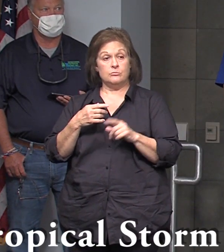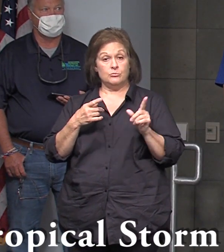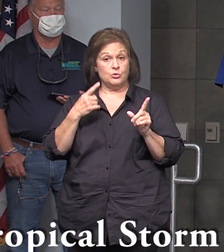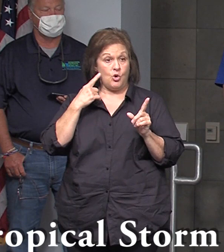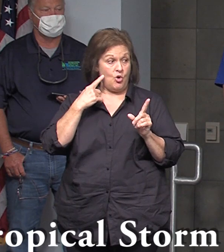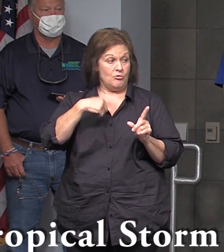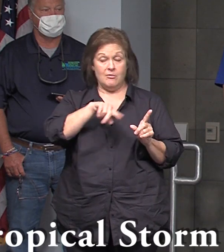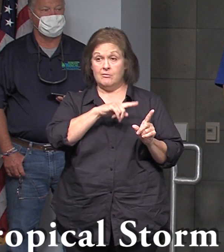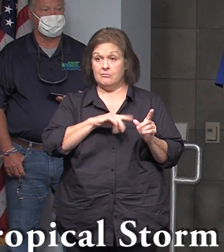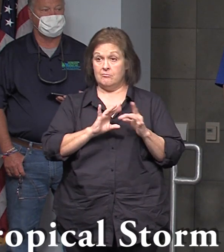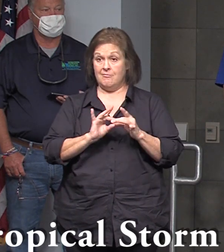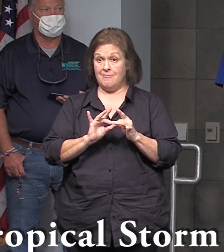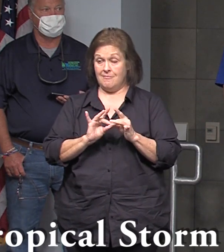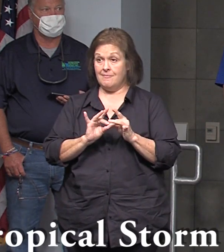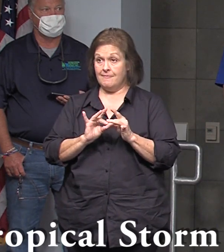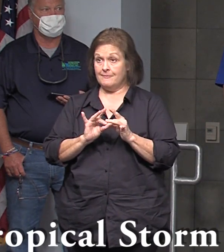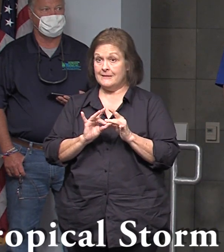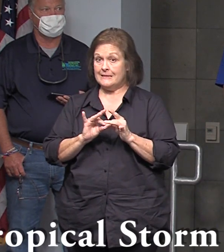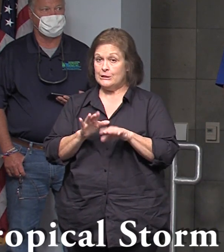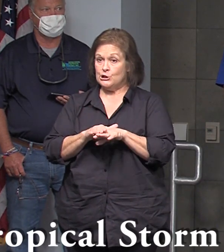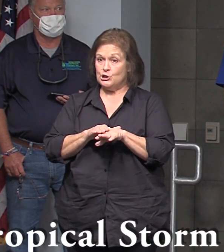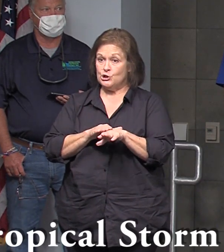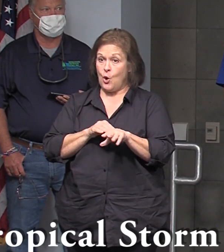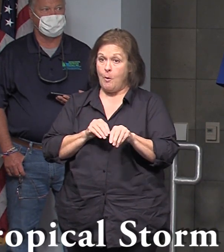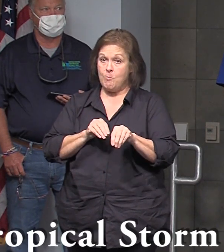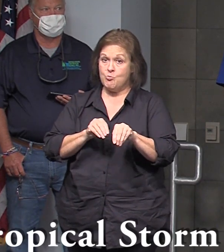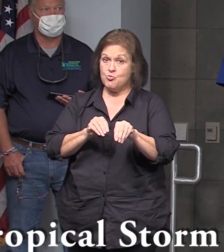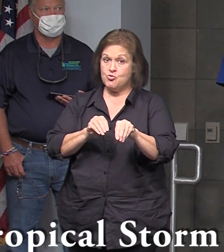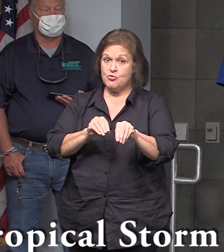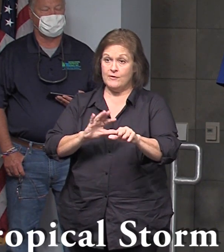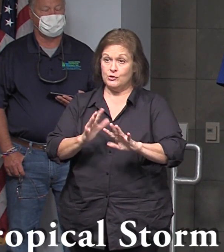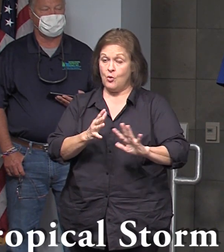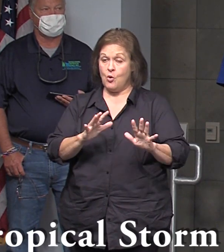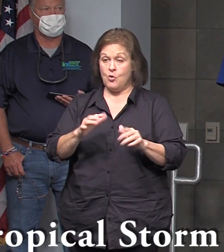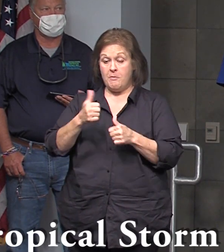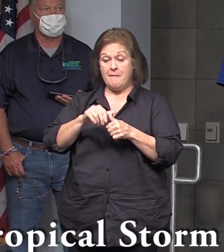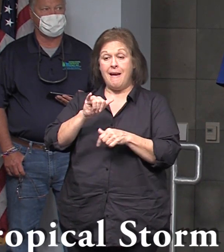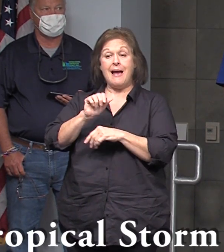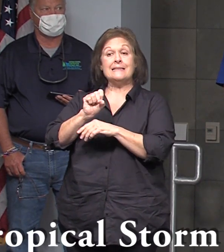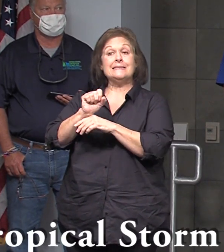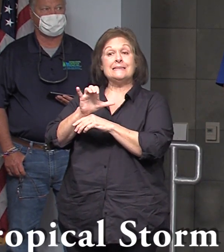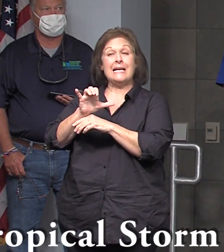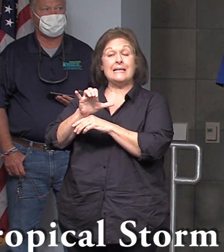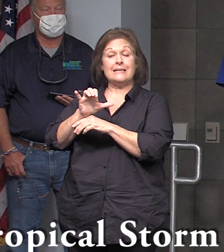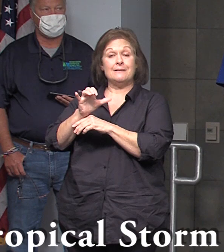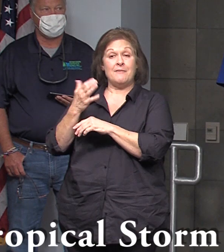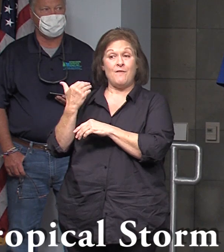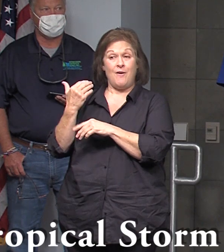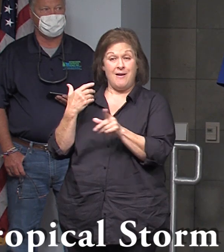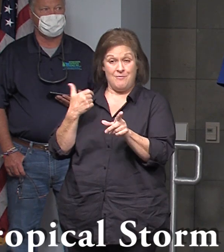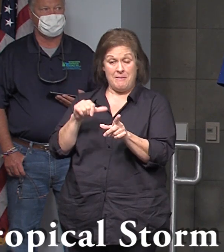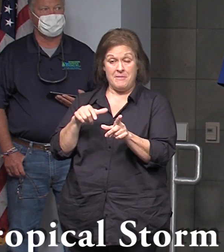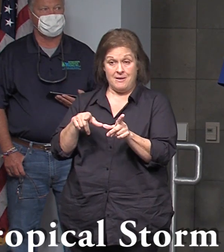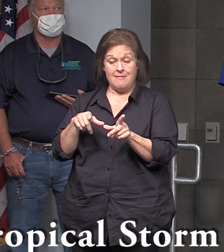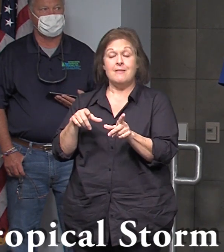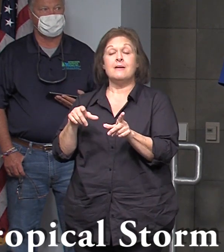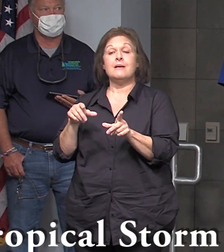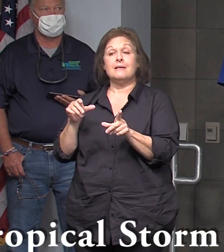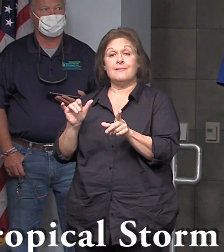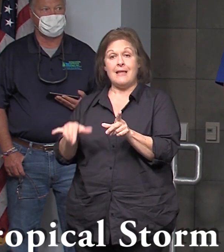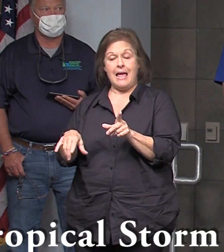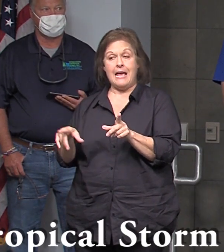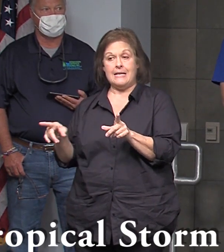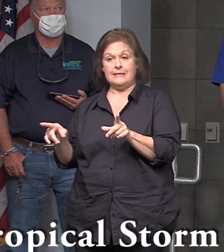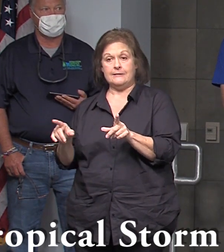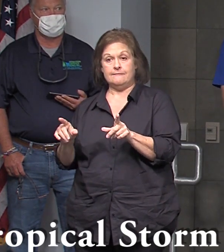other officials state, this is going to be a slow-moving storm. When we had Isaac move through before, it actually went across